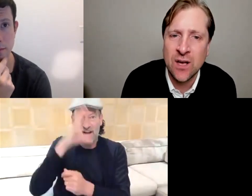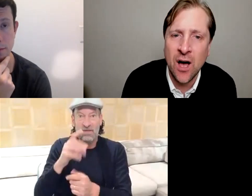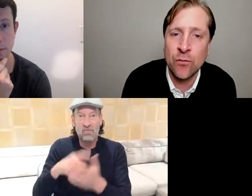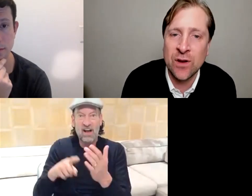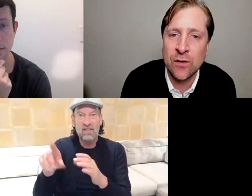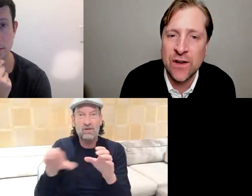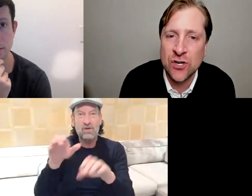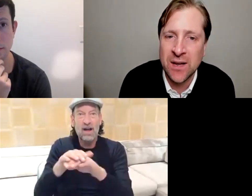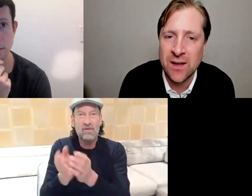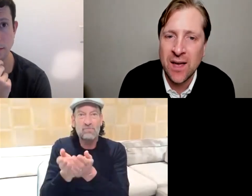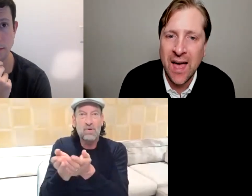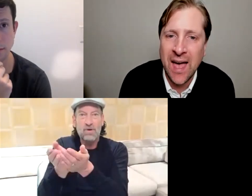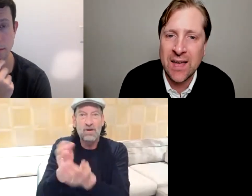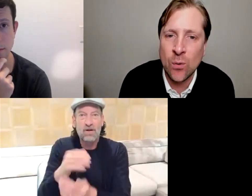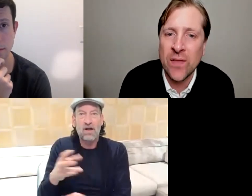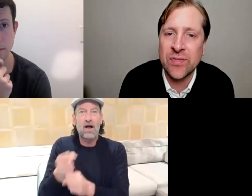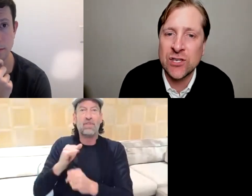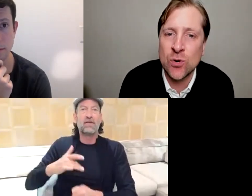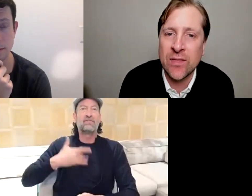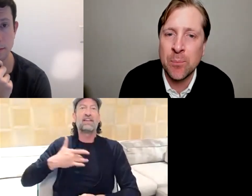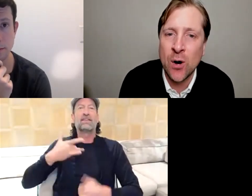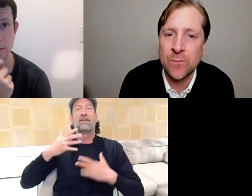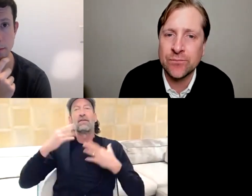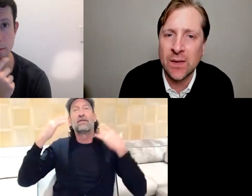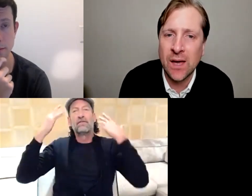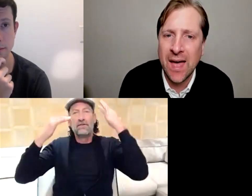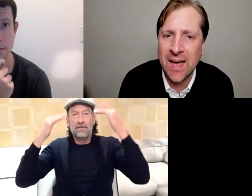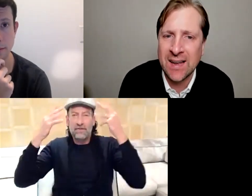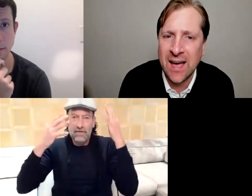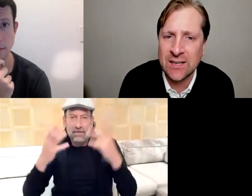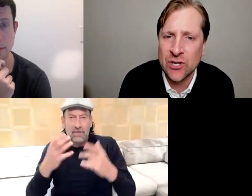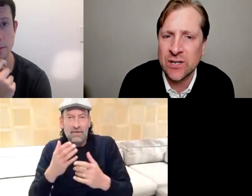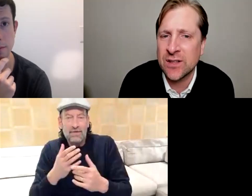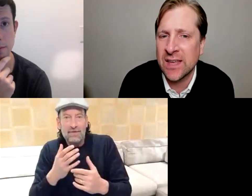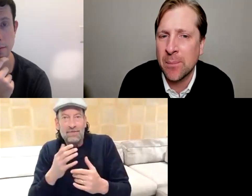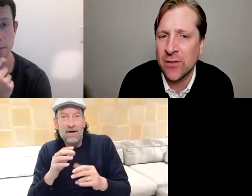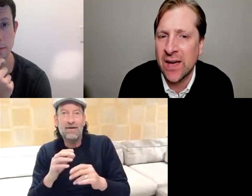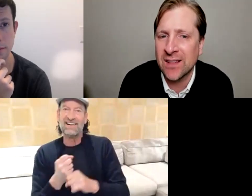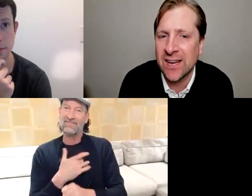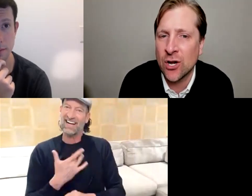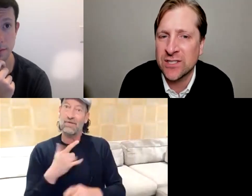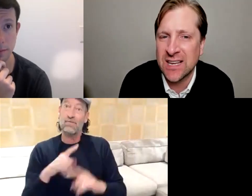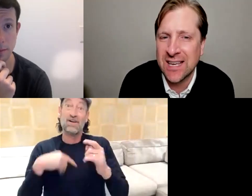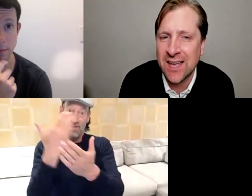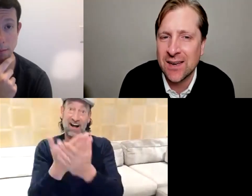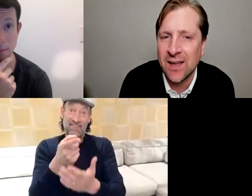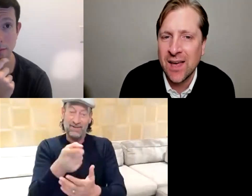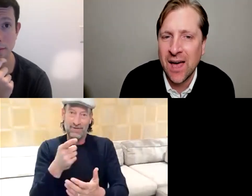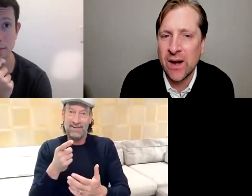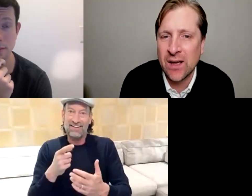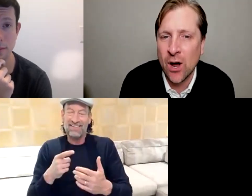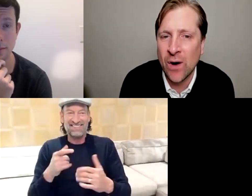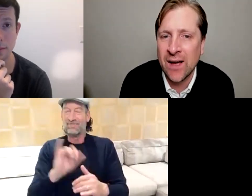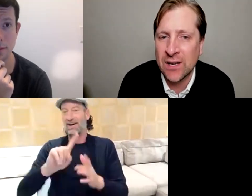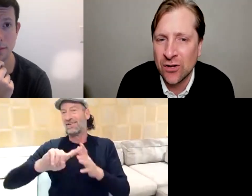videos of real fishermen and what they do on the boat. And I started to think about that and let it all sink in. And